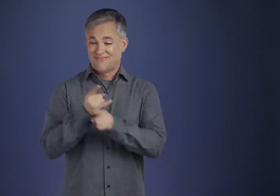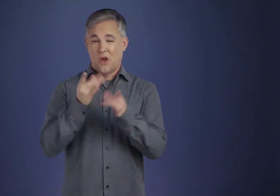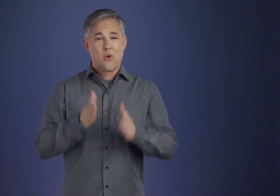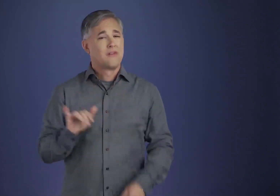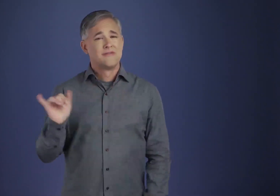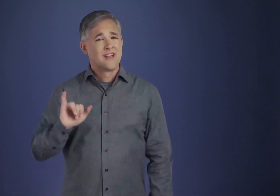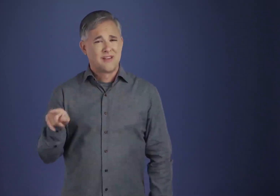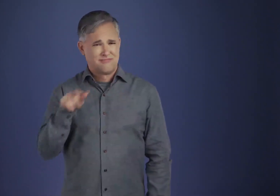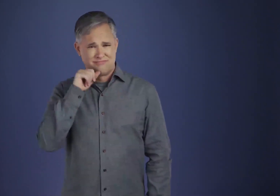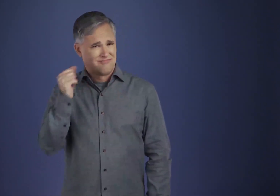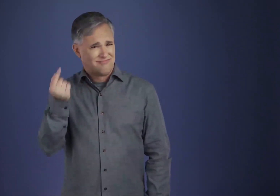alcoholism.